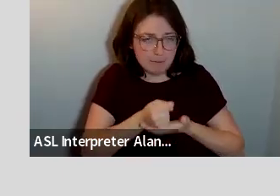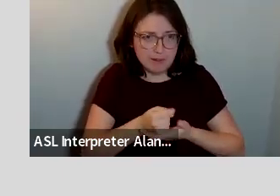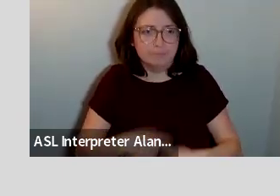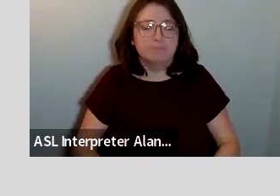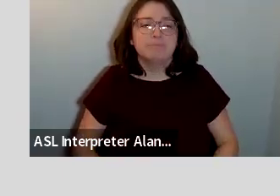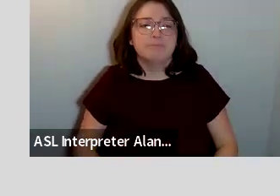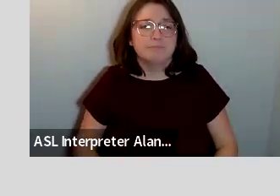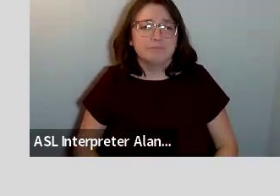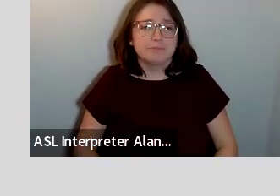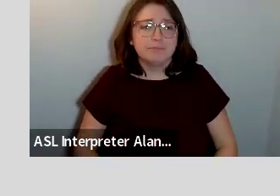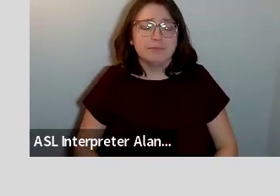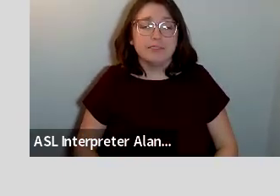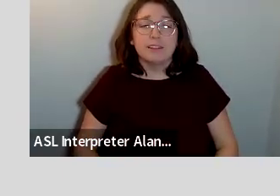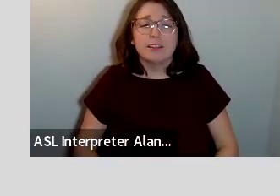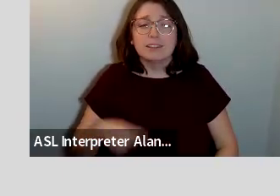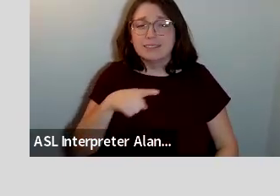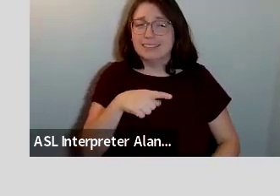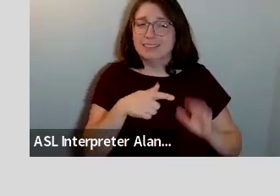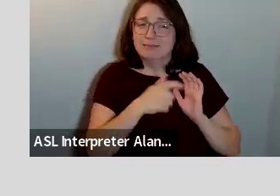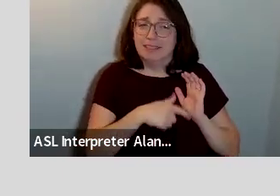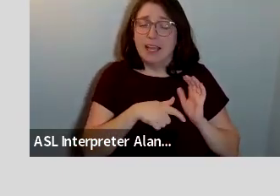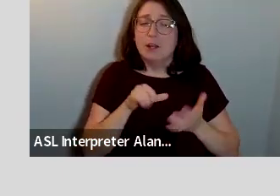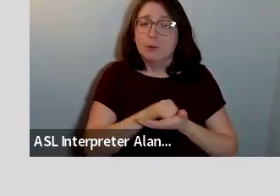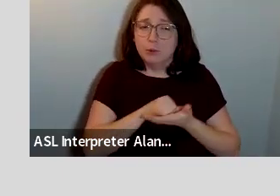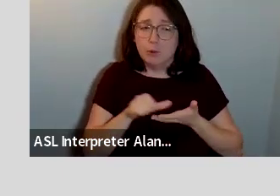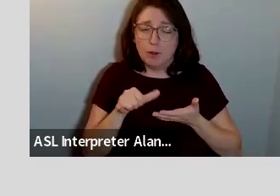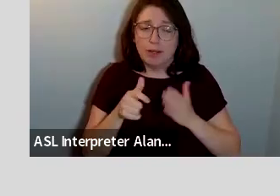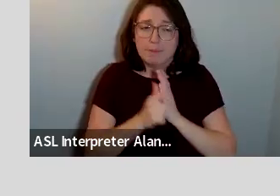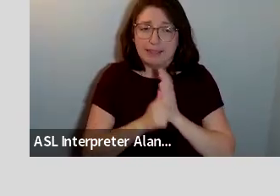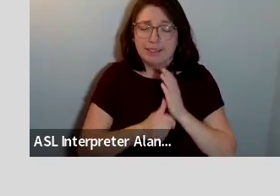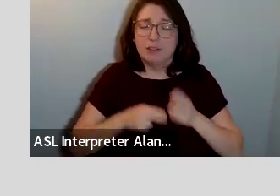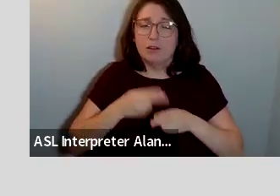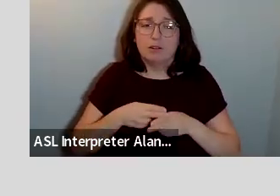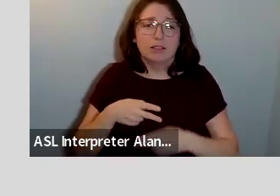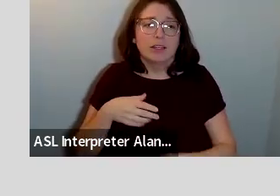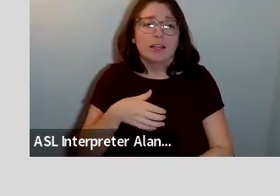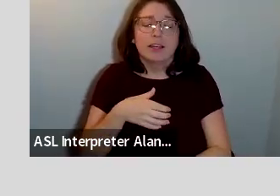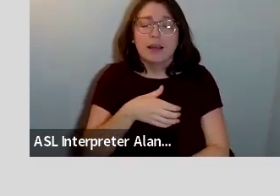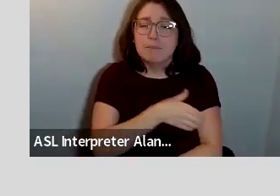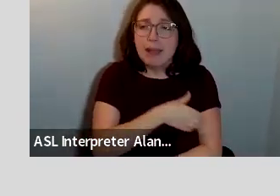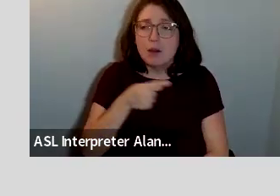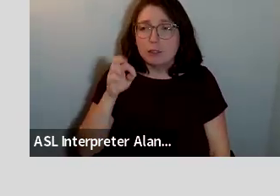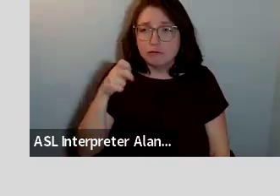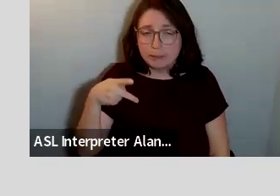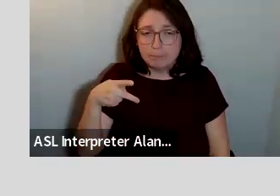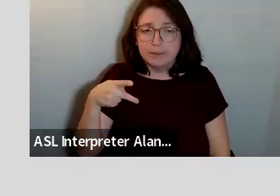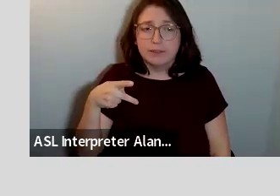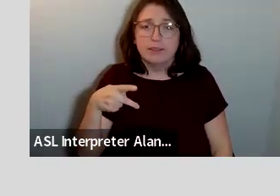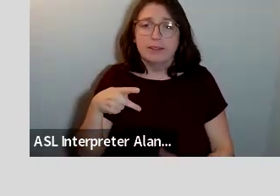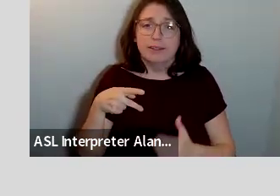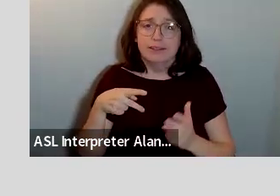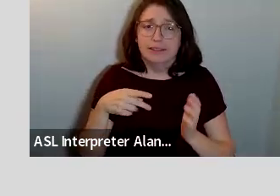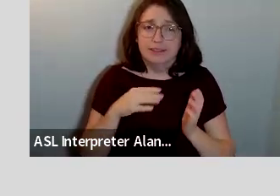in the New York magazine called Power Trip documents people's being